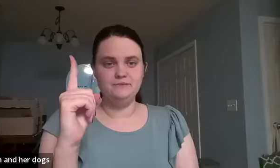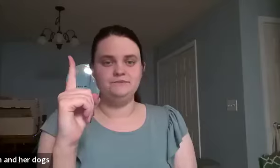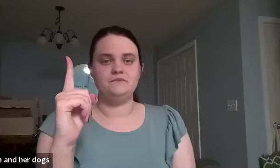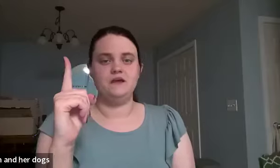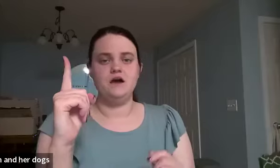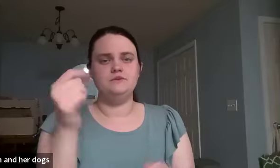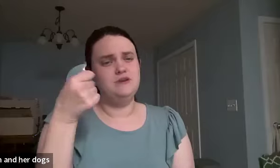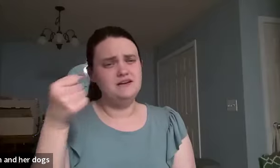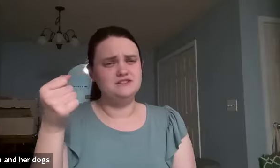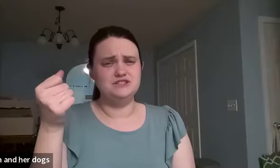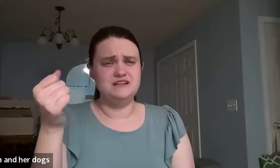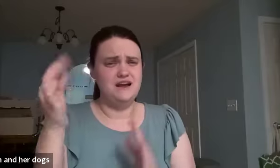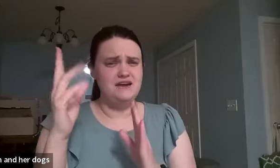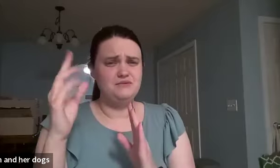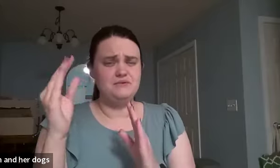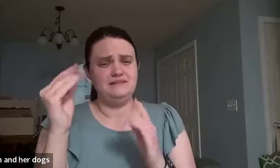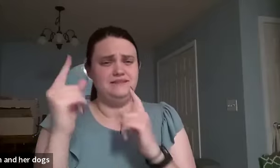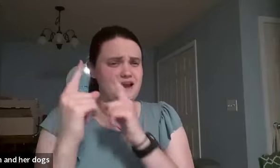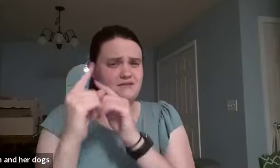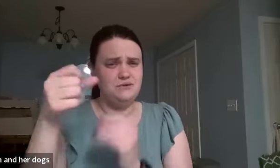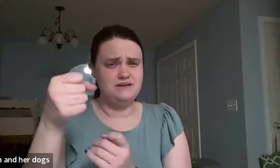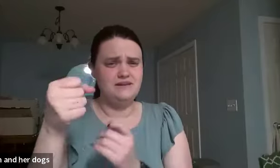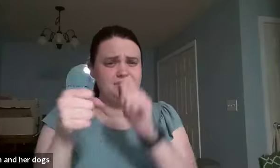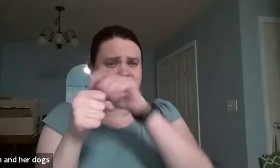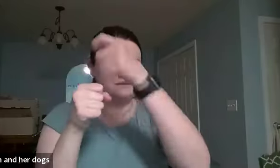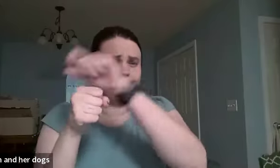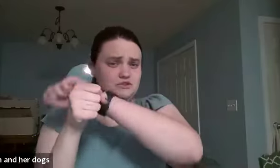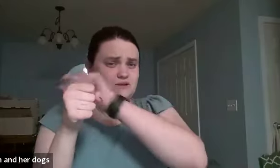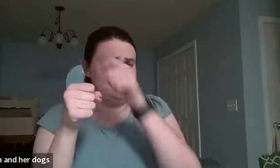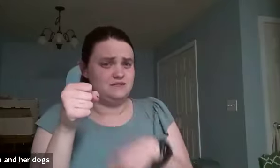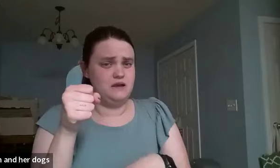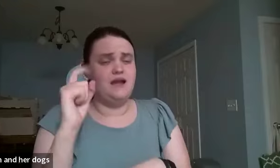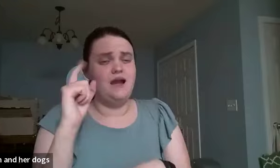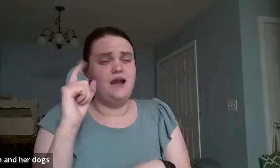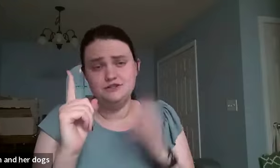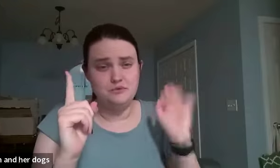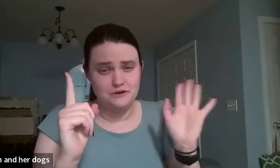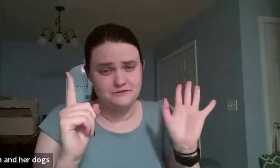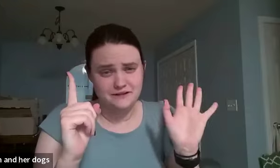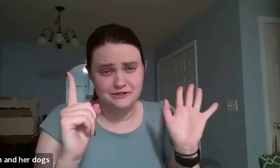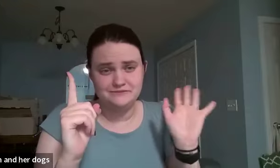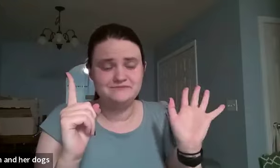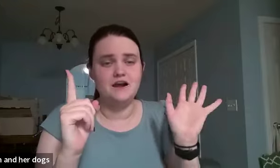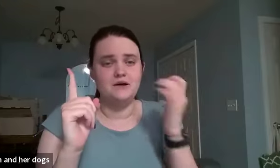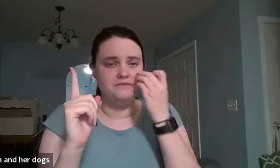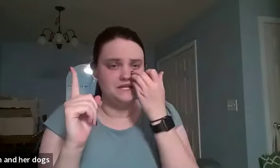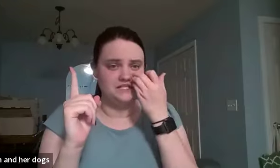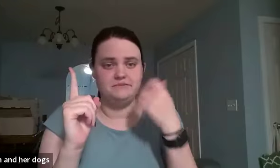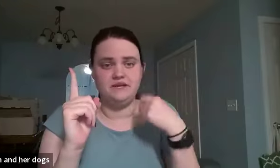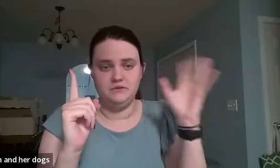finger. You can also just not have one. I've seen some people do it this way. I do a pointer finger. That's just to me to